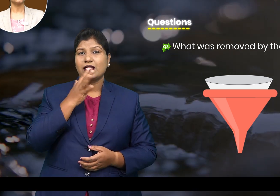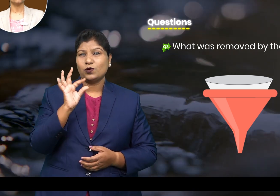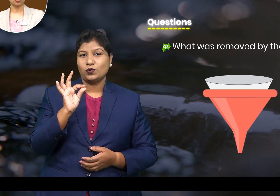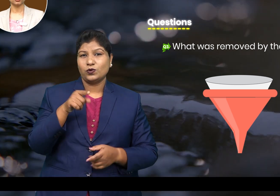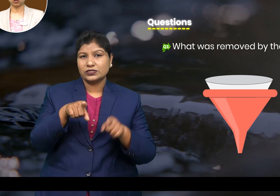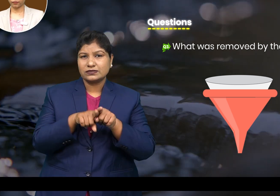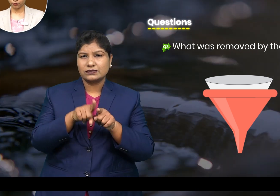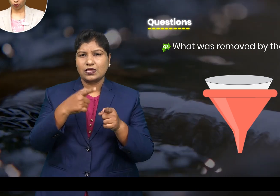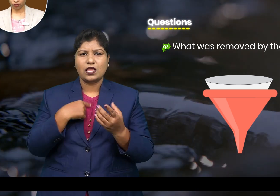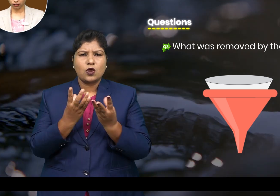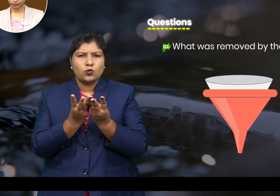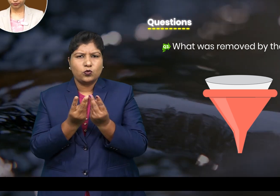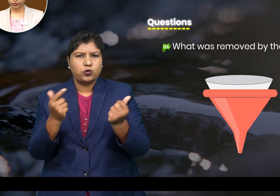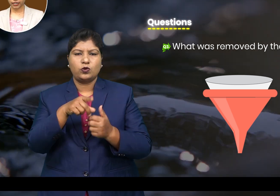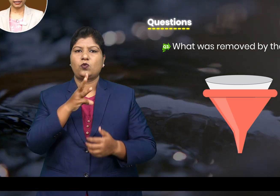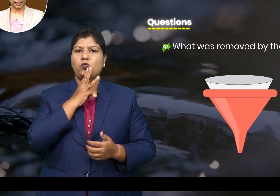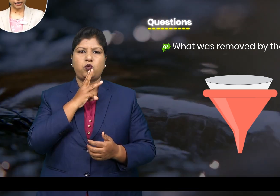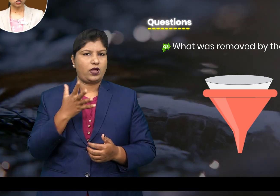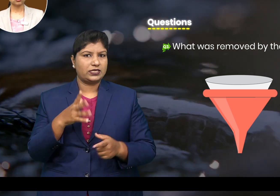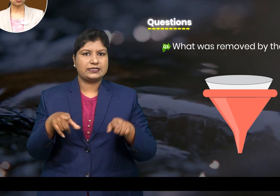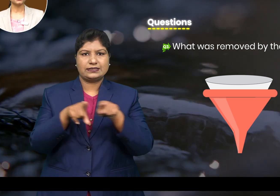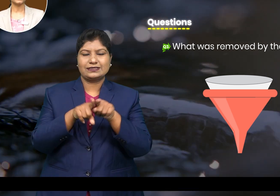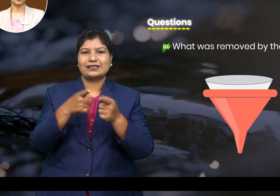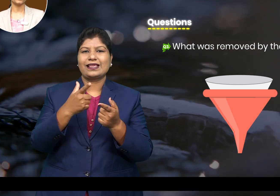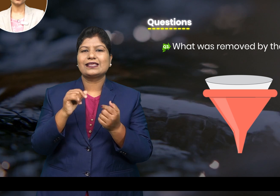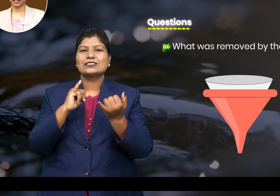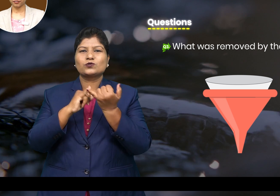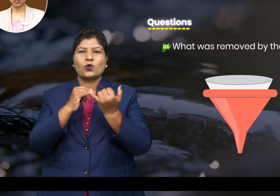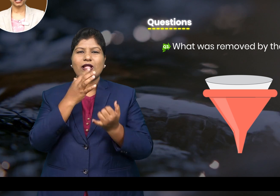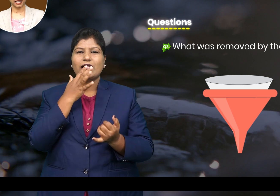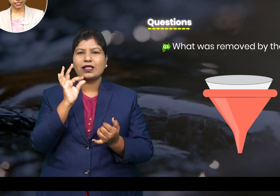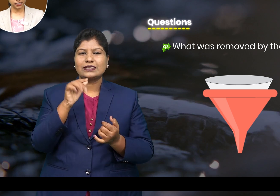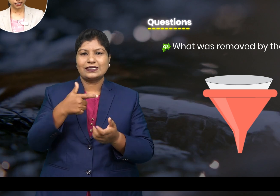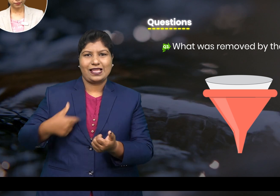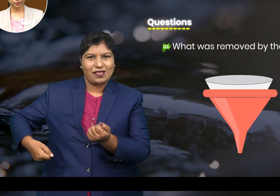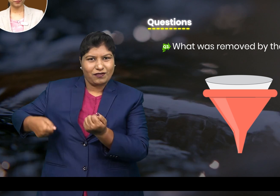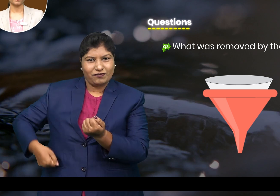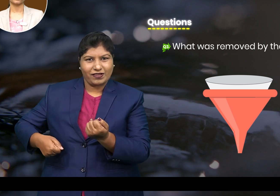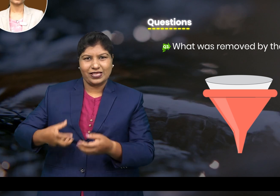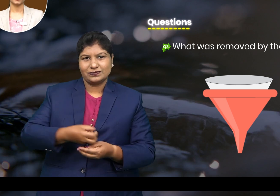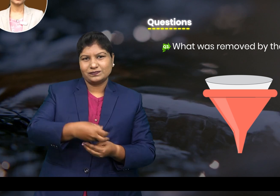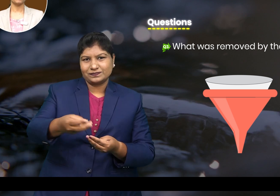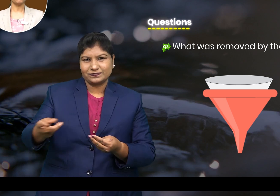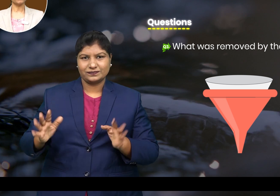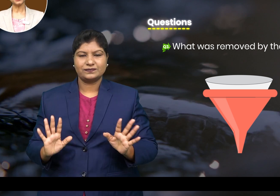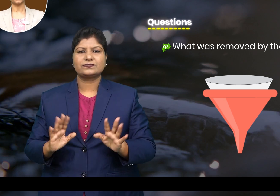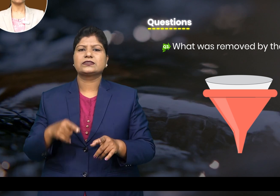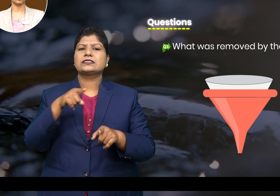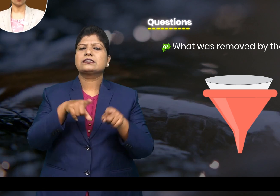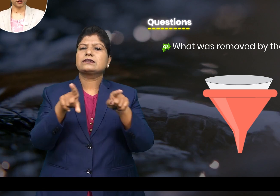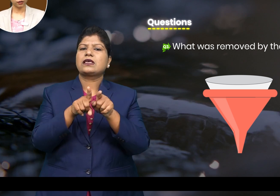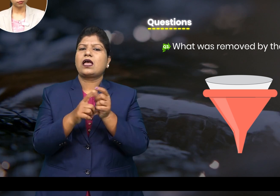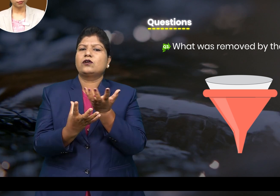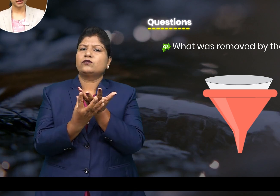Salts that do not dissolve in water, like salts that appear in fertilizers, can be filtered